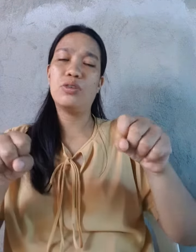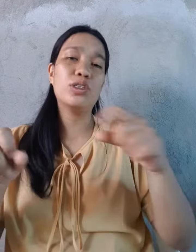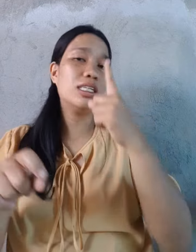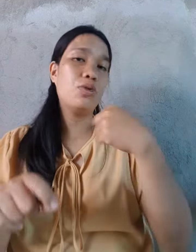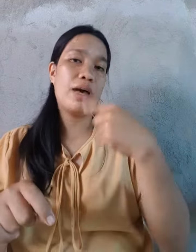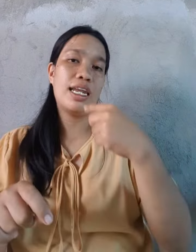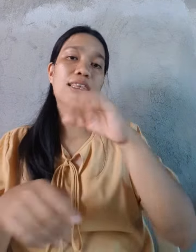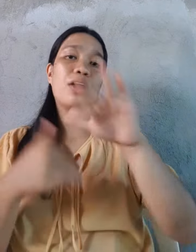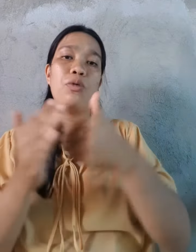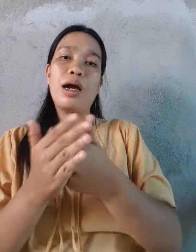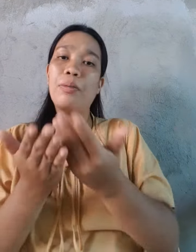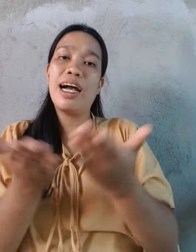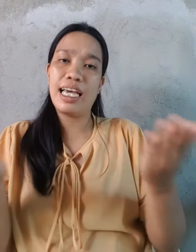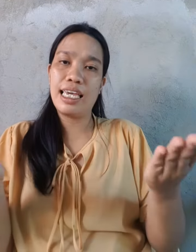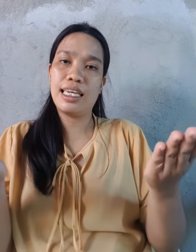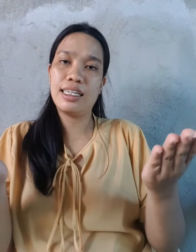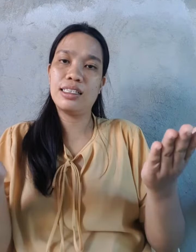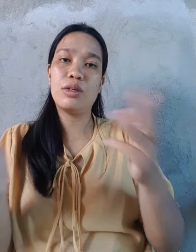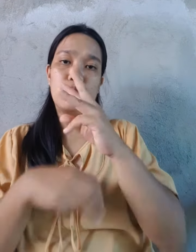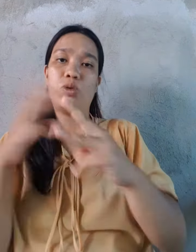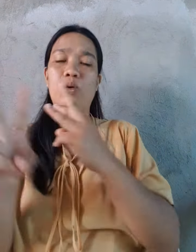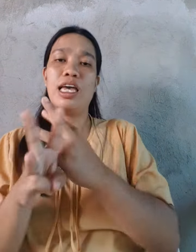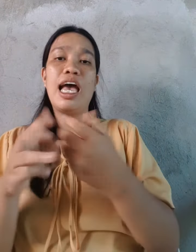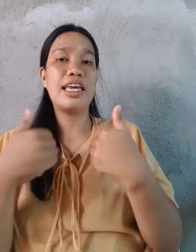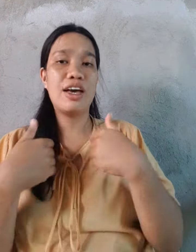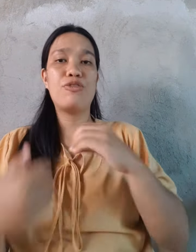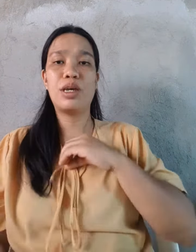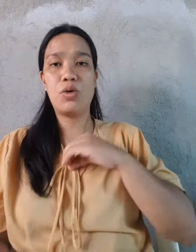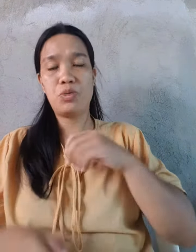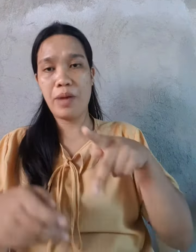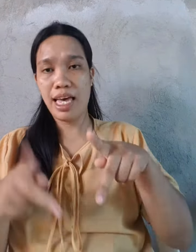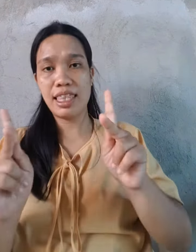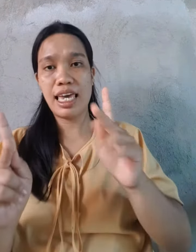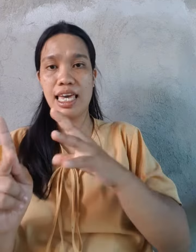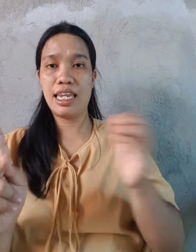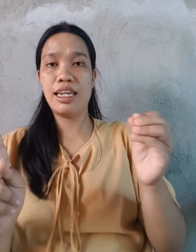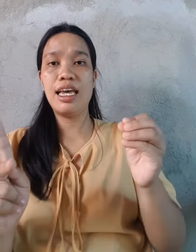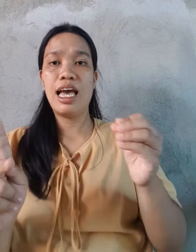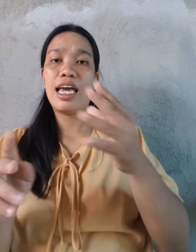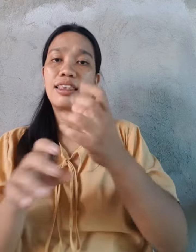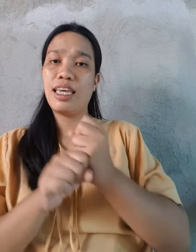ng sino man at anumang bagay sa mundo. I have my own path and I